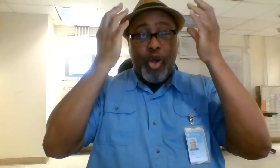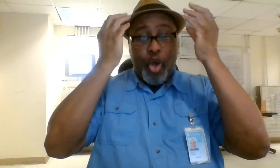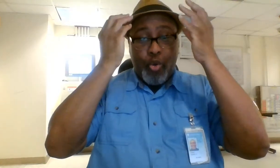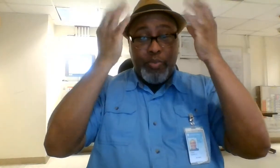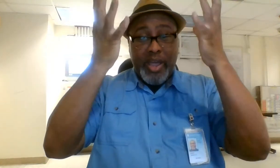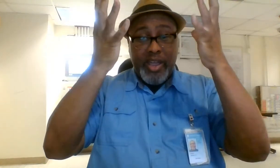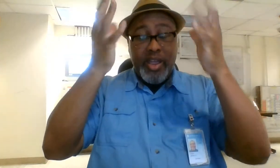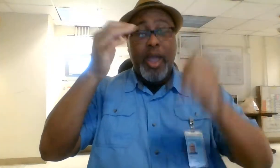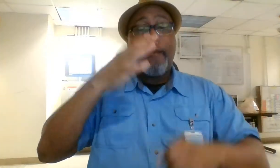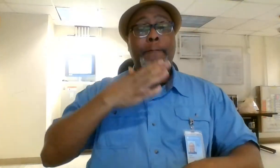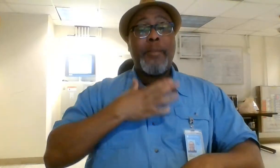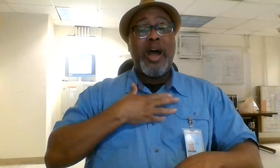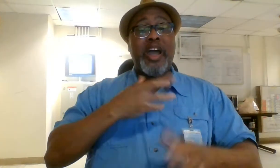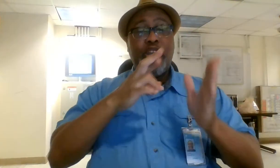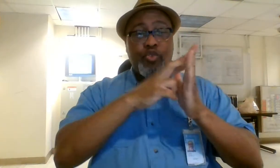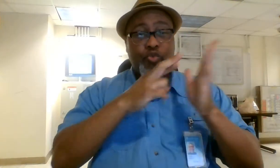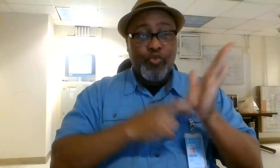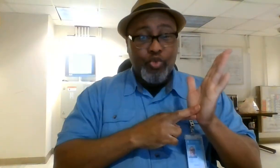Obey. My. Rule.